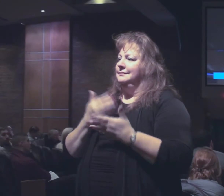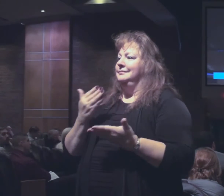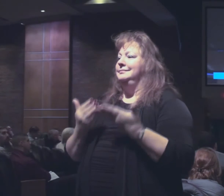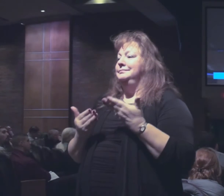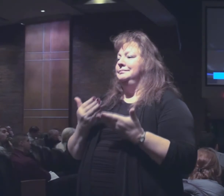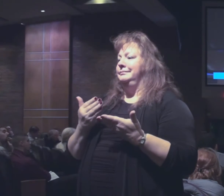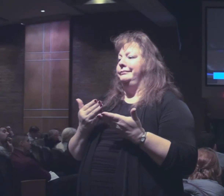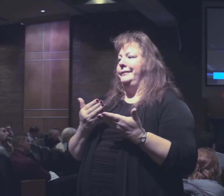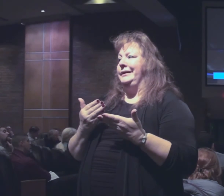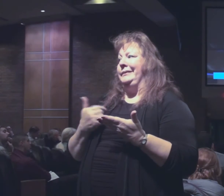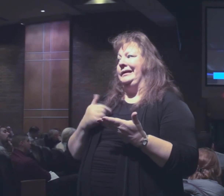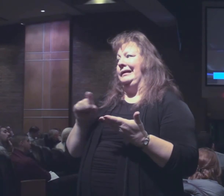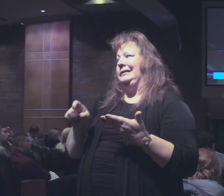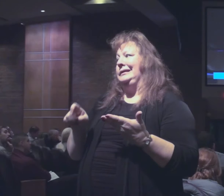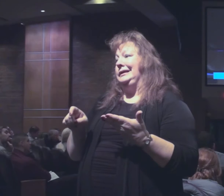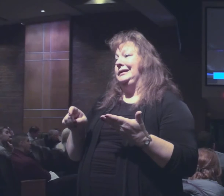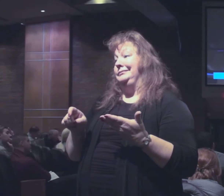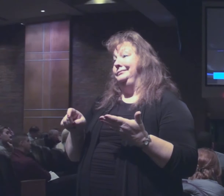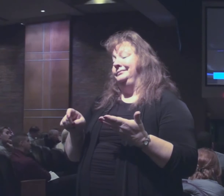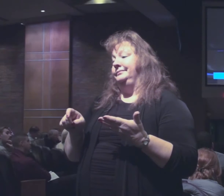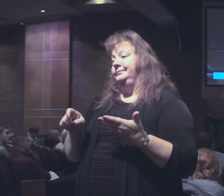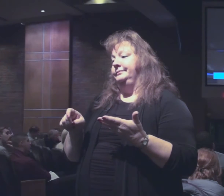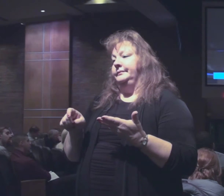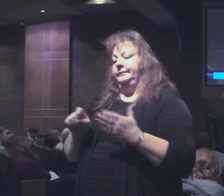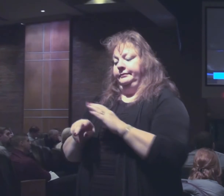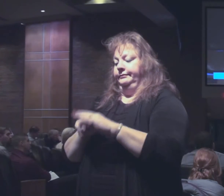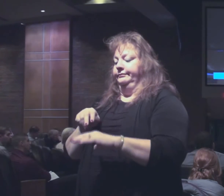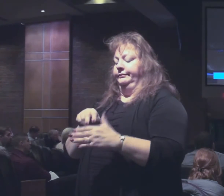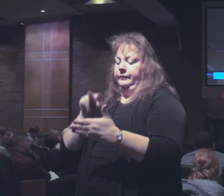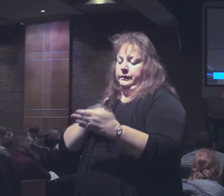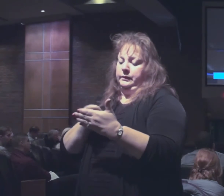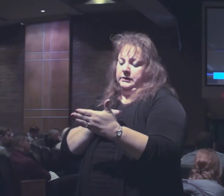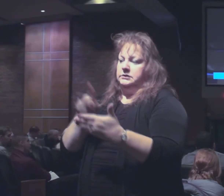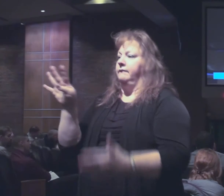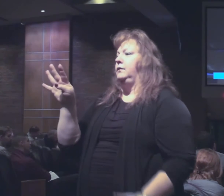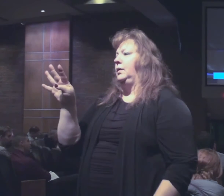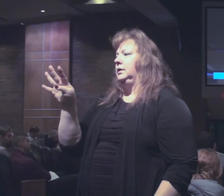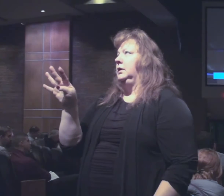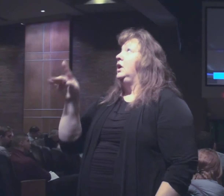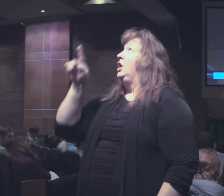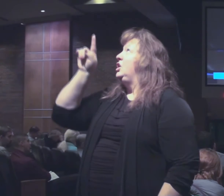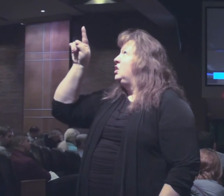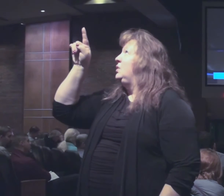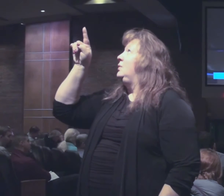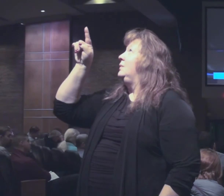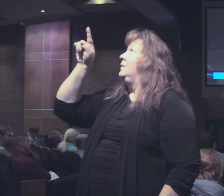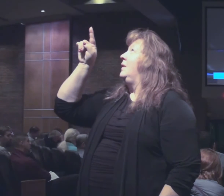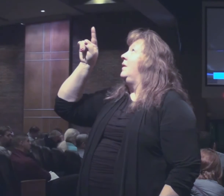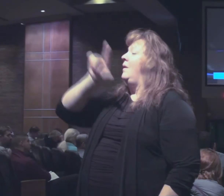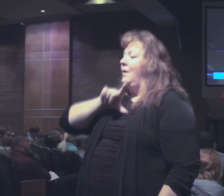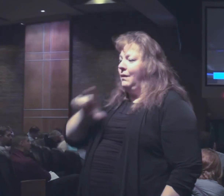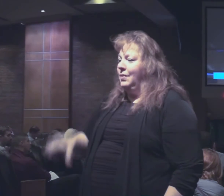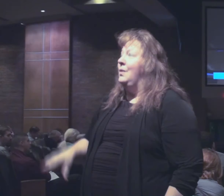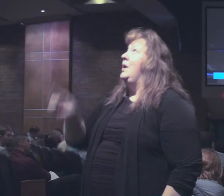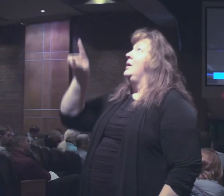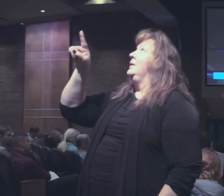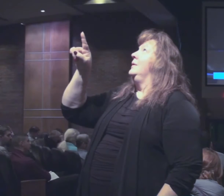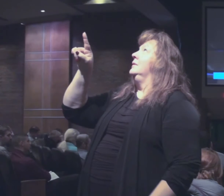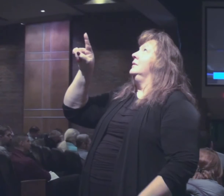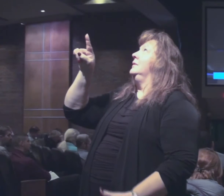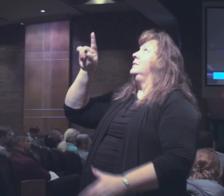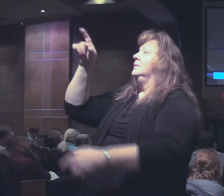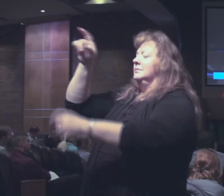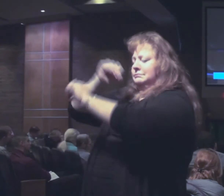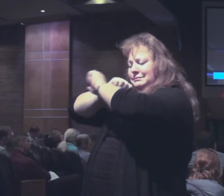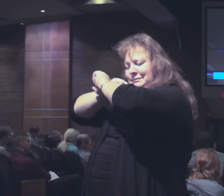maybe I ought to say, I better get up and read Psalm 4. You alone, O Lord, make me to dwell